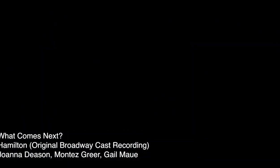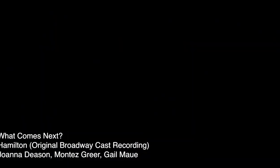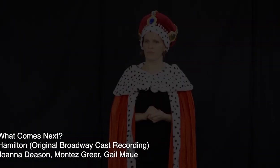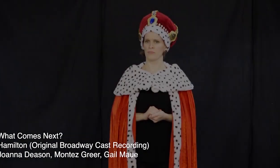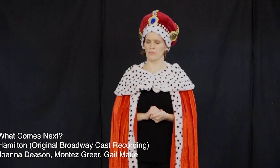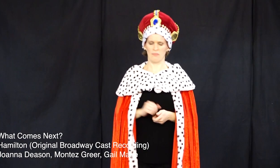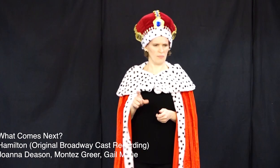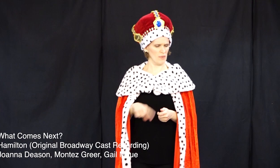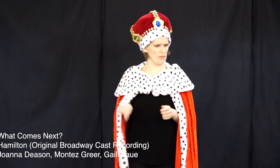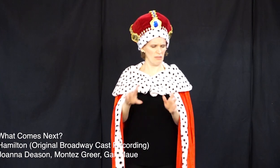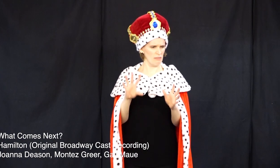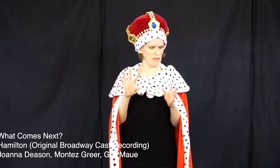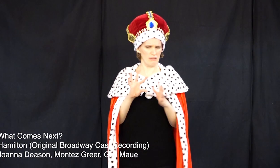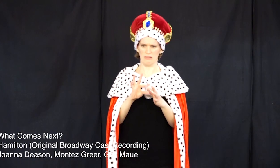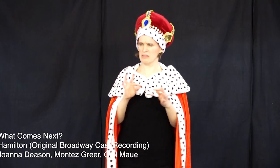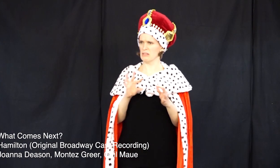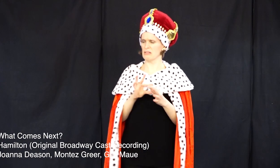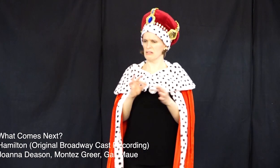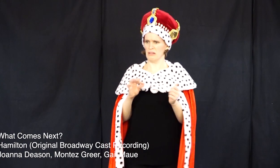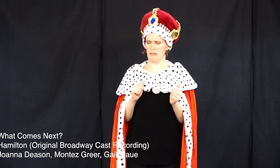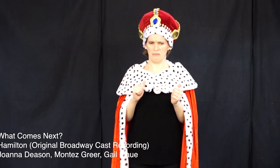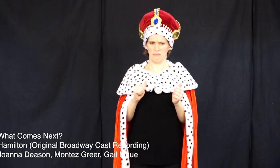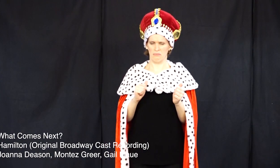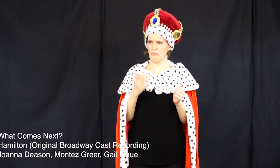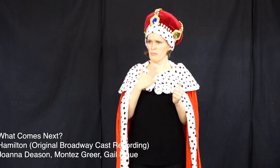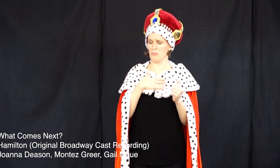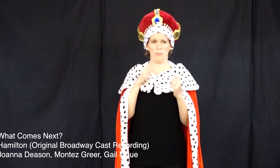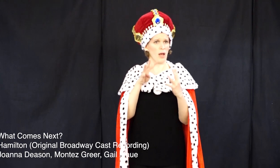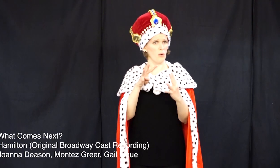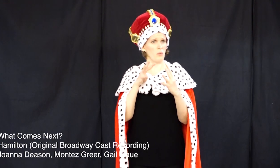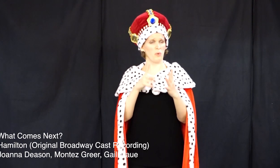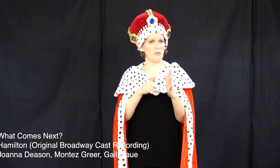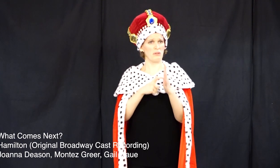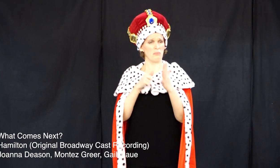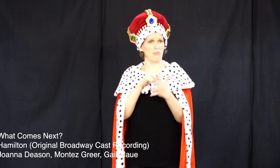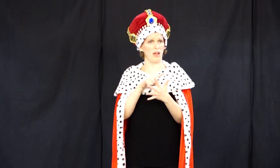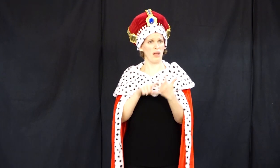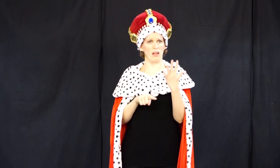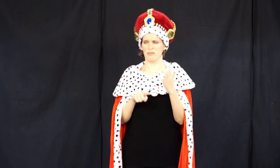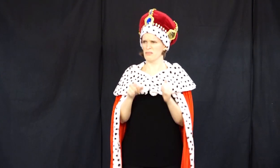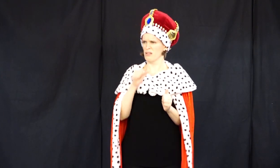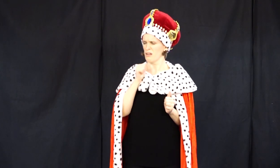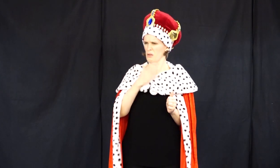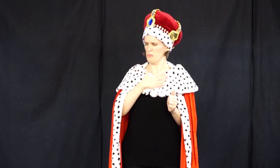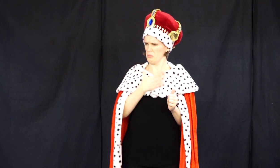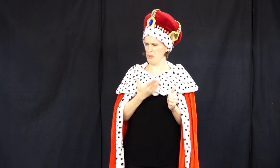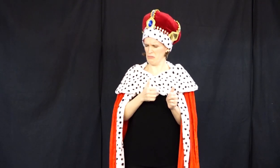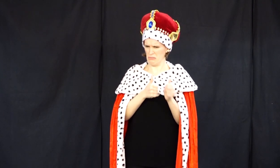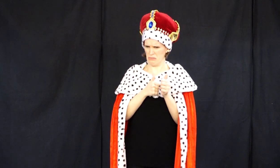They say the price of my war's not a price that they're willing to